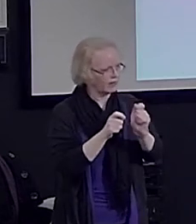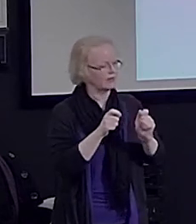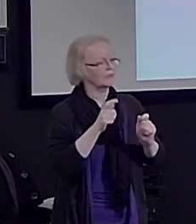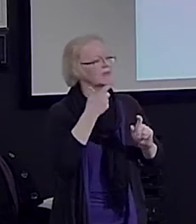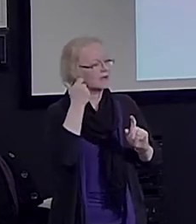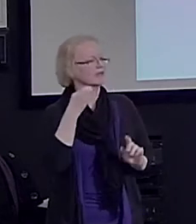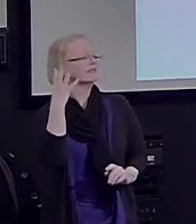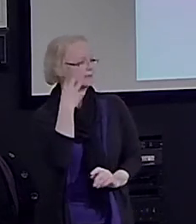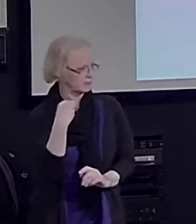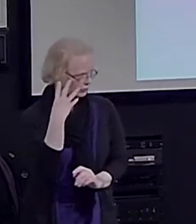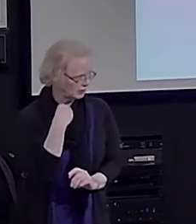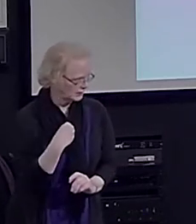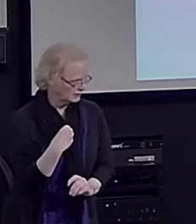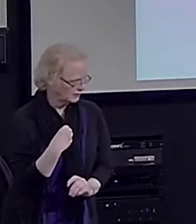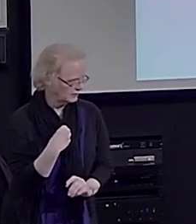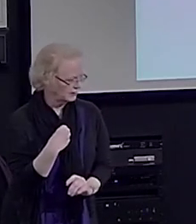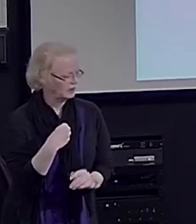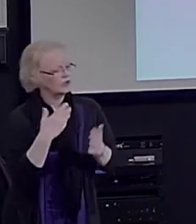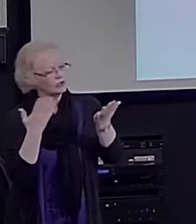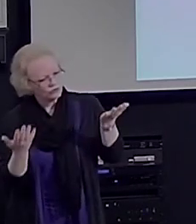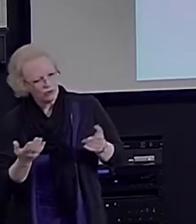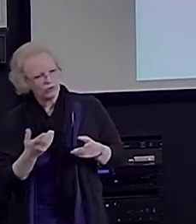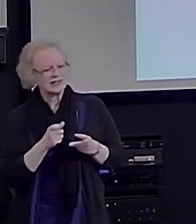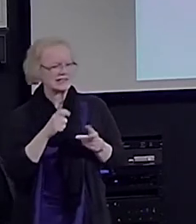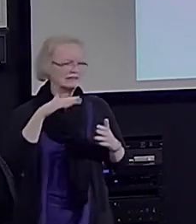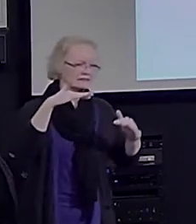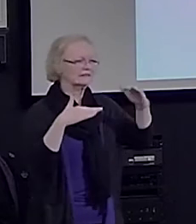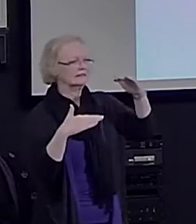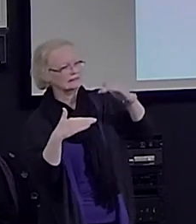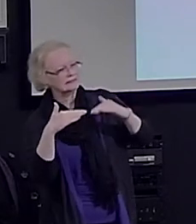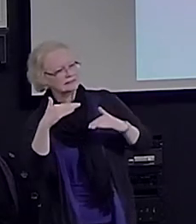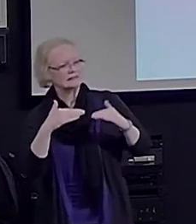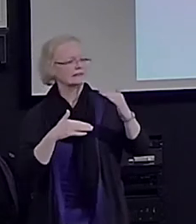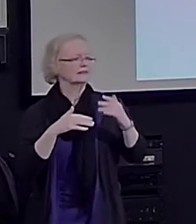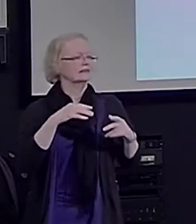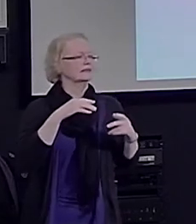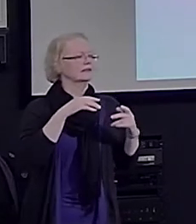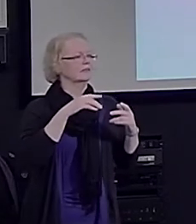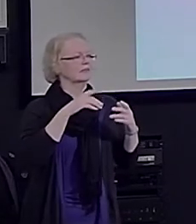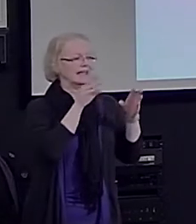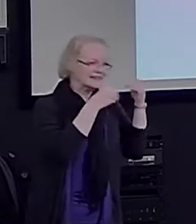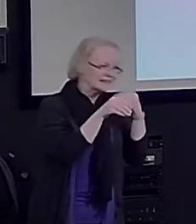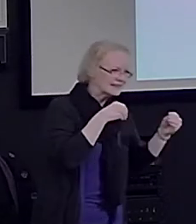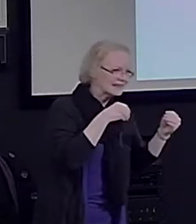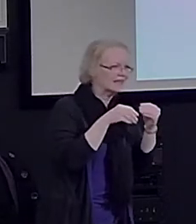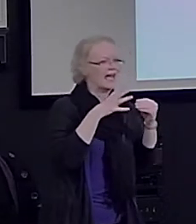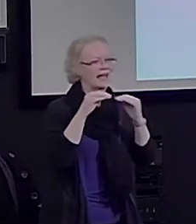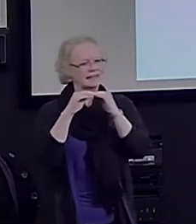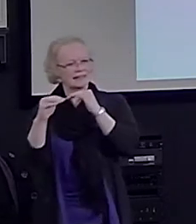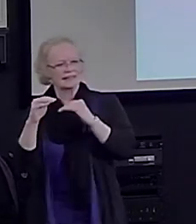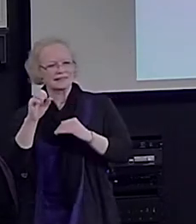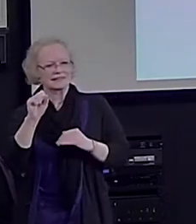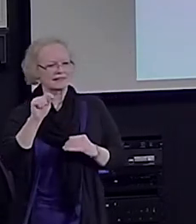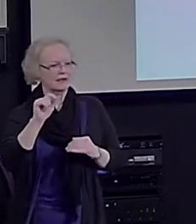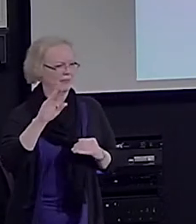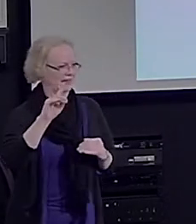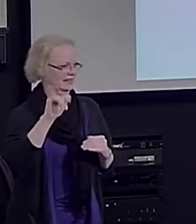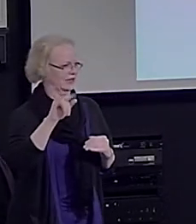um there's a there's sort of uh an equilibrium that needs to be reached between plasticity and stability right